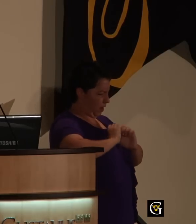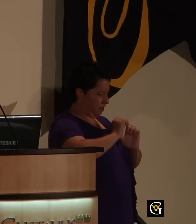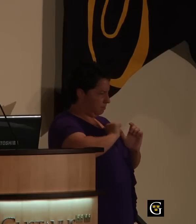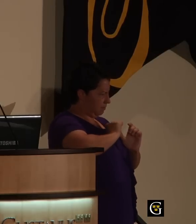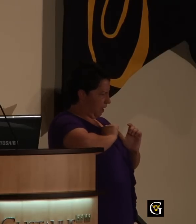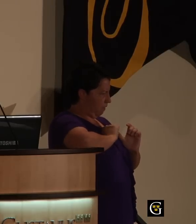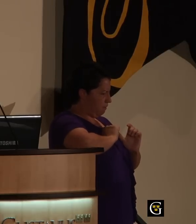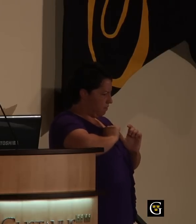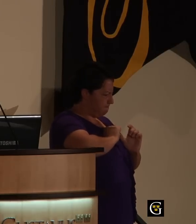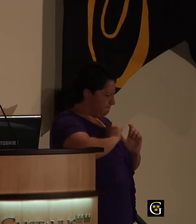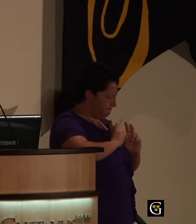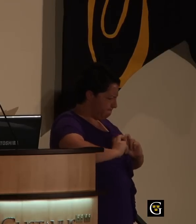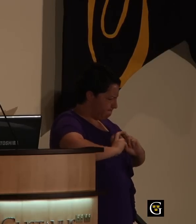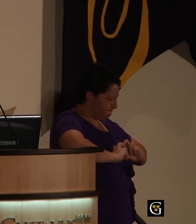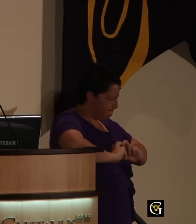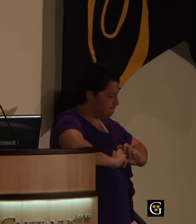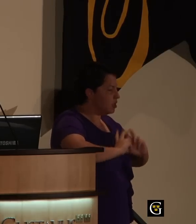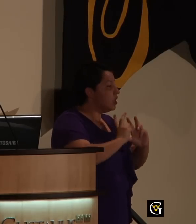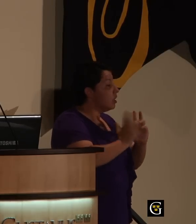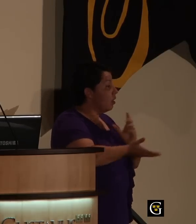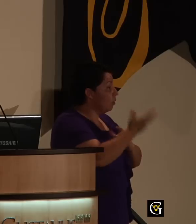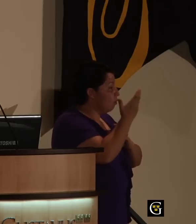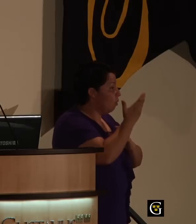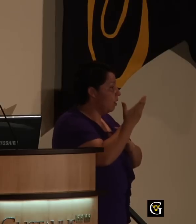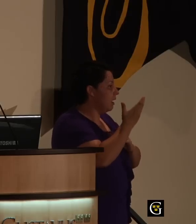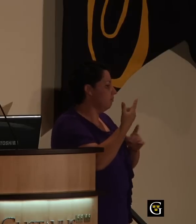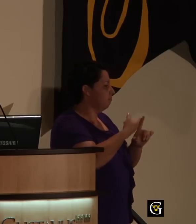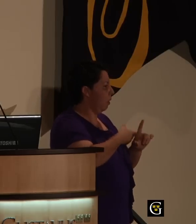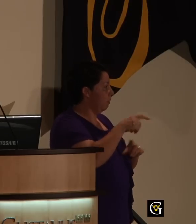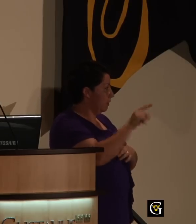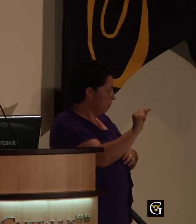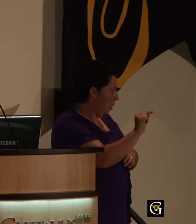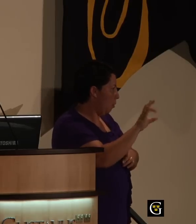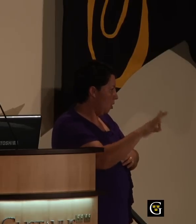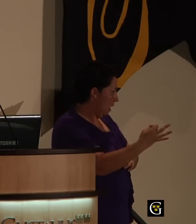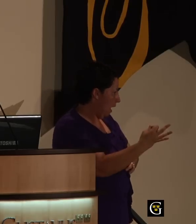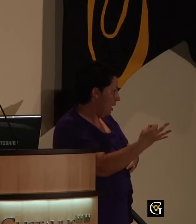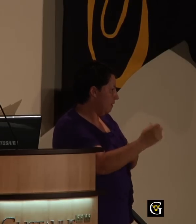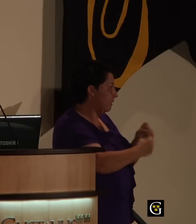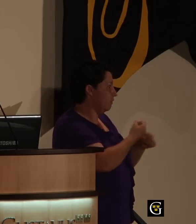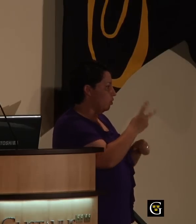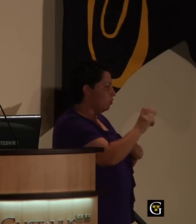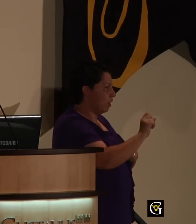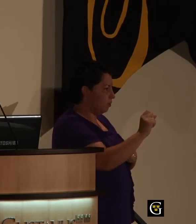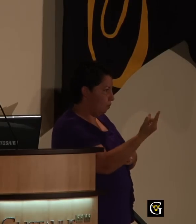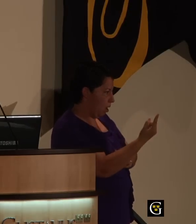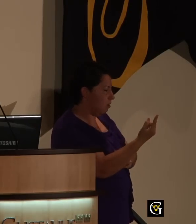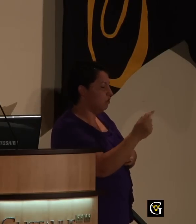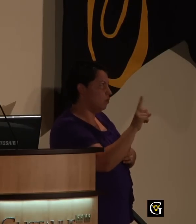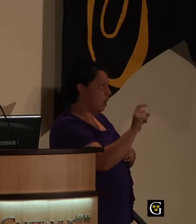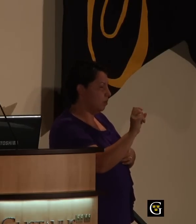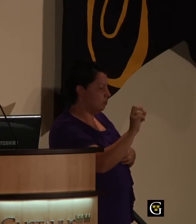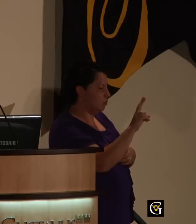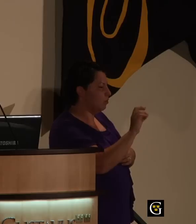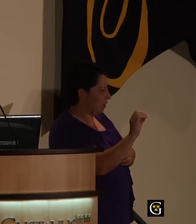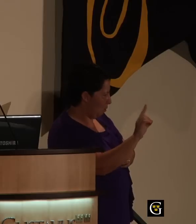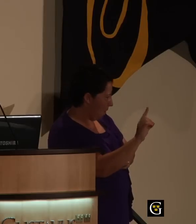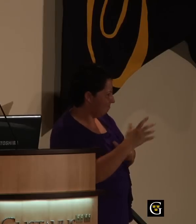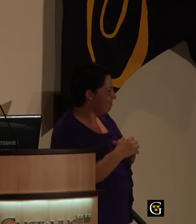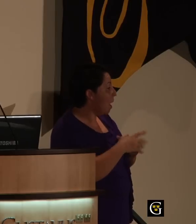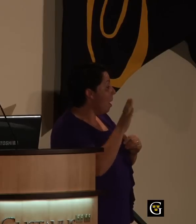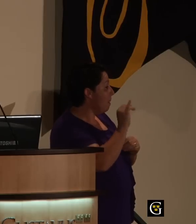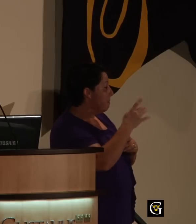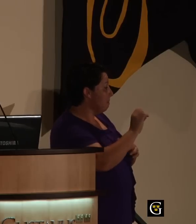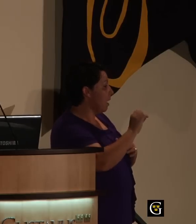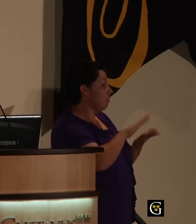On the morning of September 9th, 2001, Mike, who went completely deaf earlier that year, entered